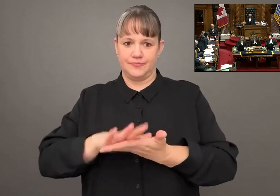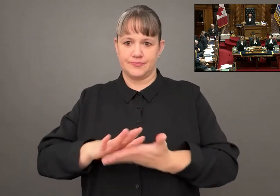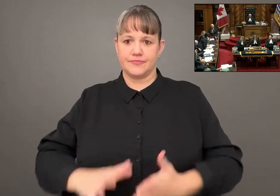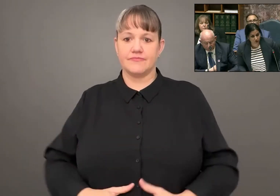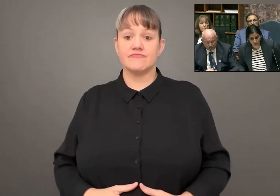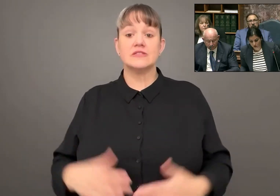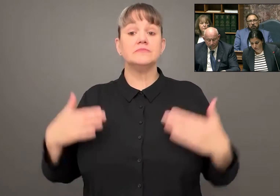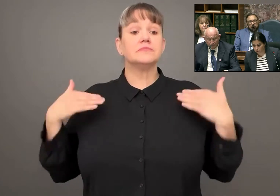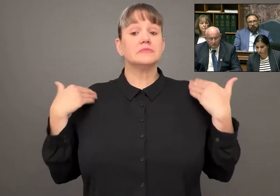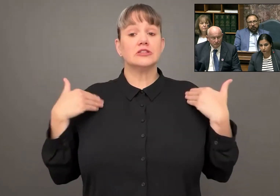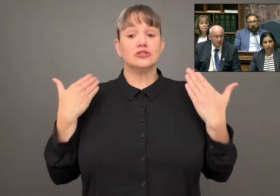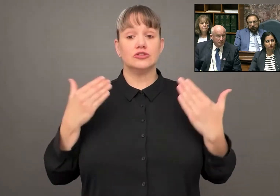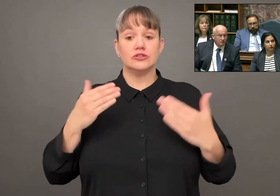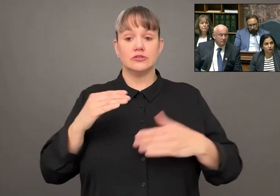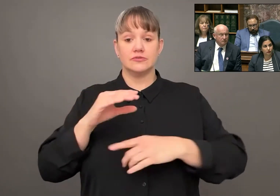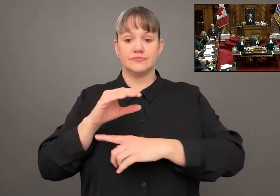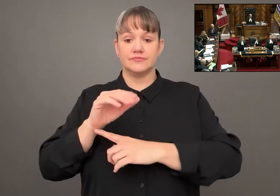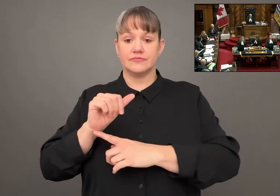privilege. Thank you.